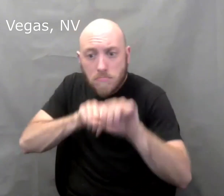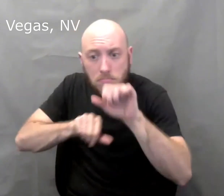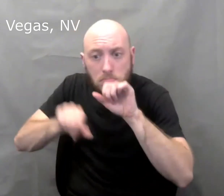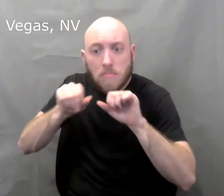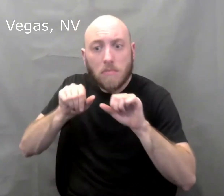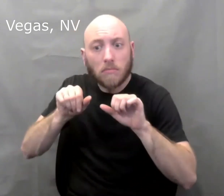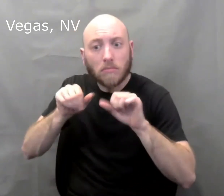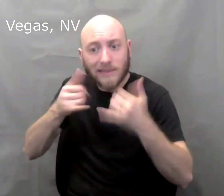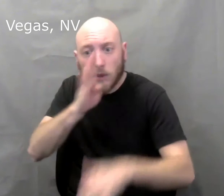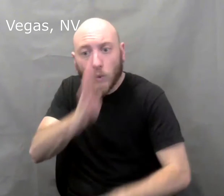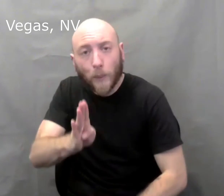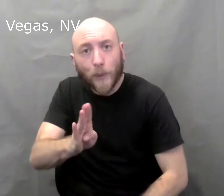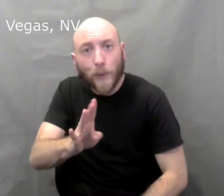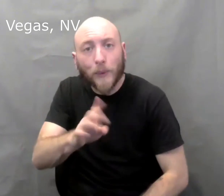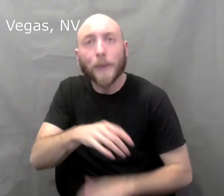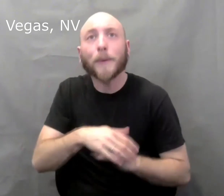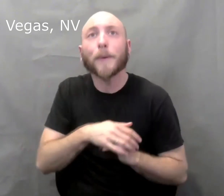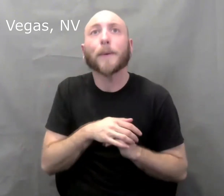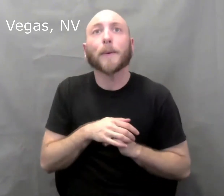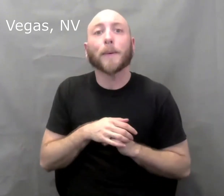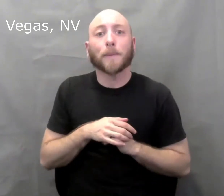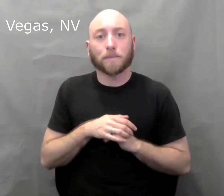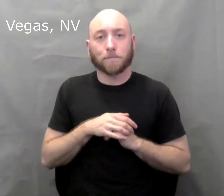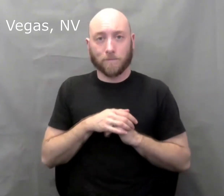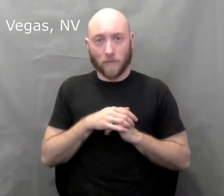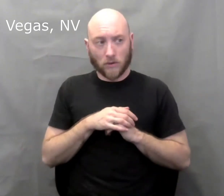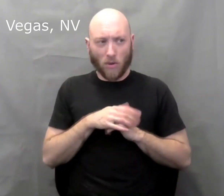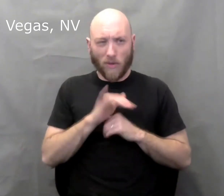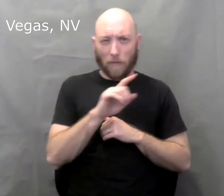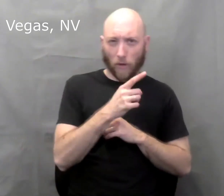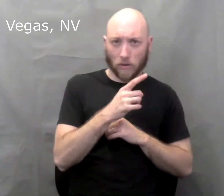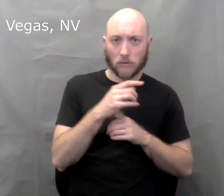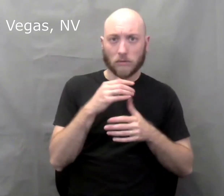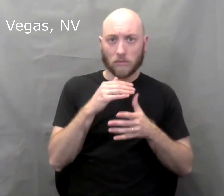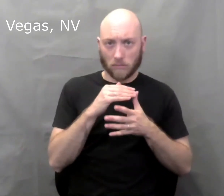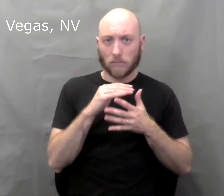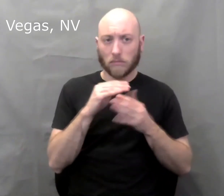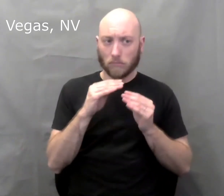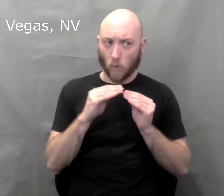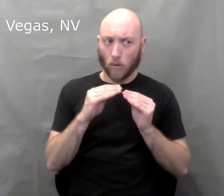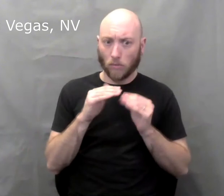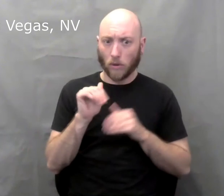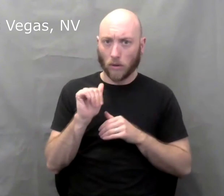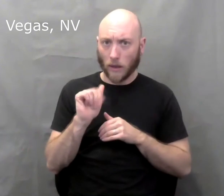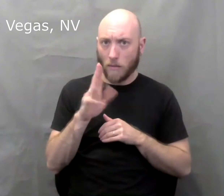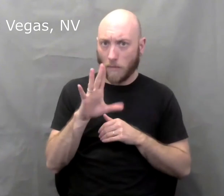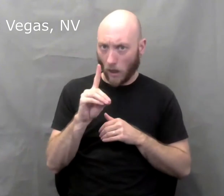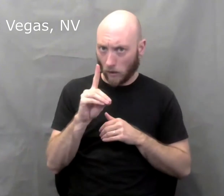After I started making more amends, it started to hurt less and less. Because I